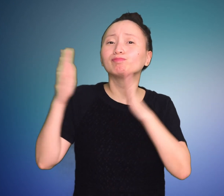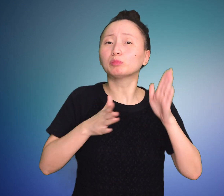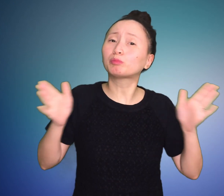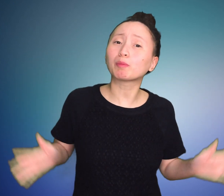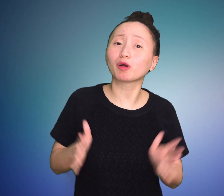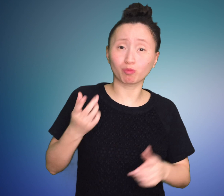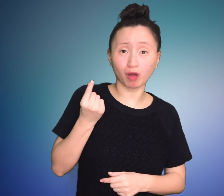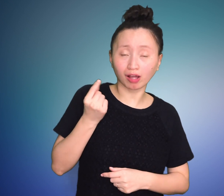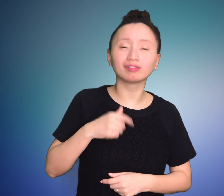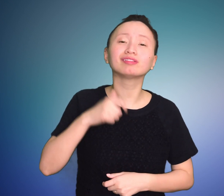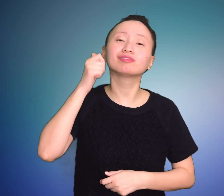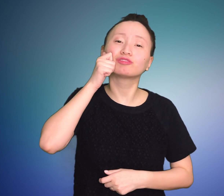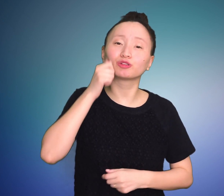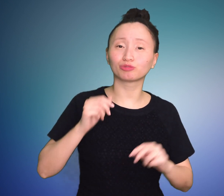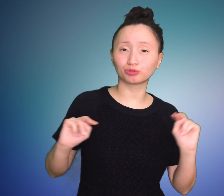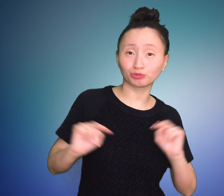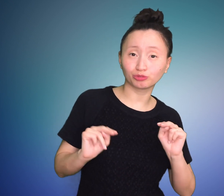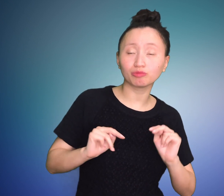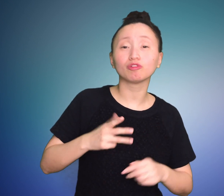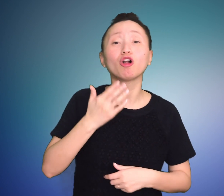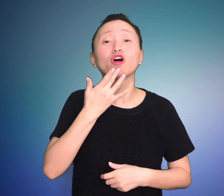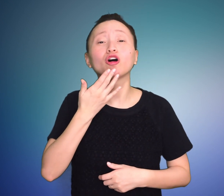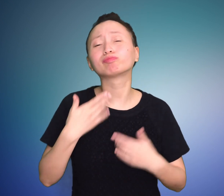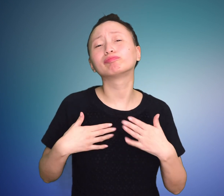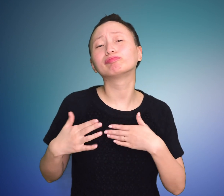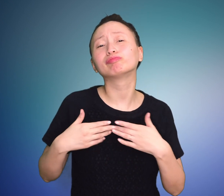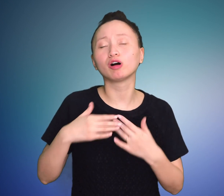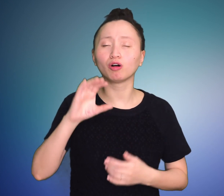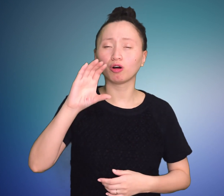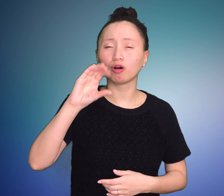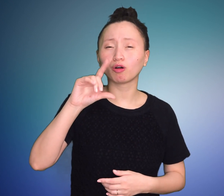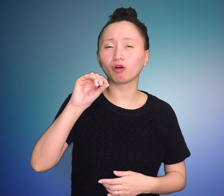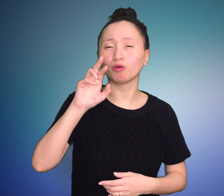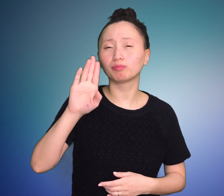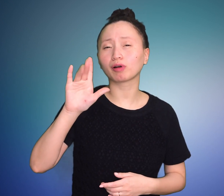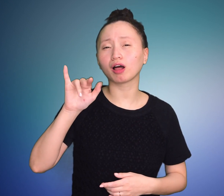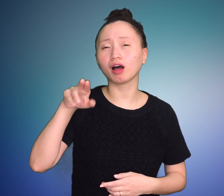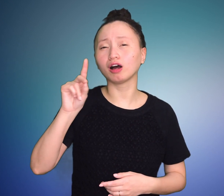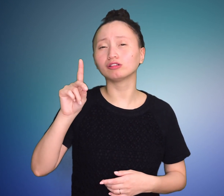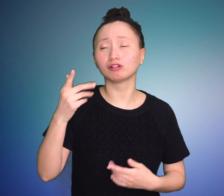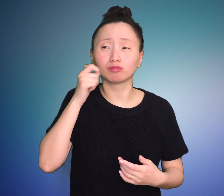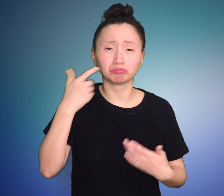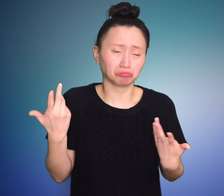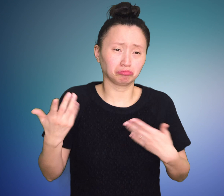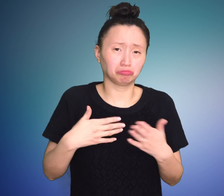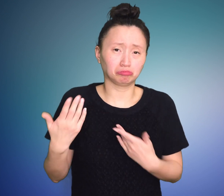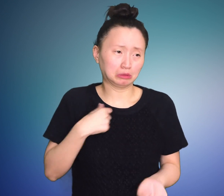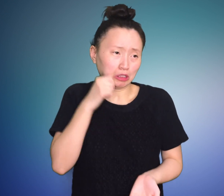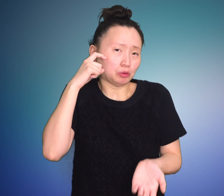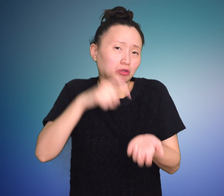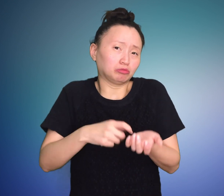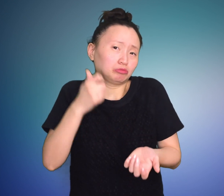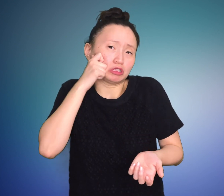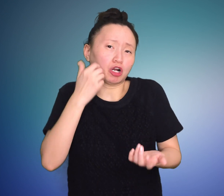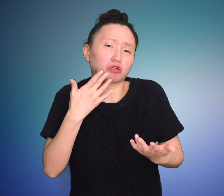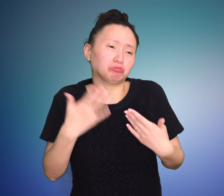that they're trying to remain racially neutral and promote the idea of colorblindness. They may say, "Oh, I don't see